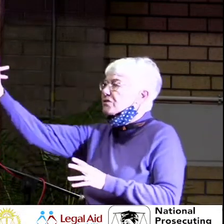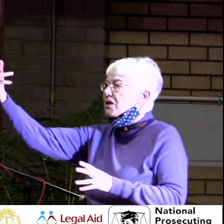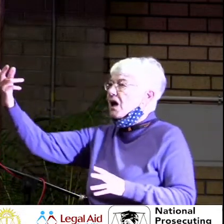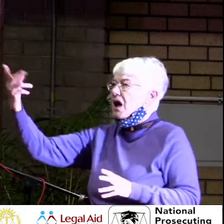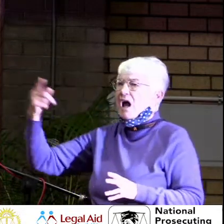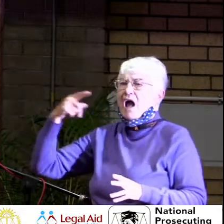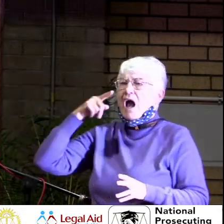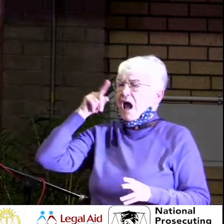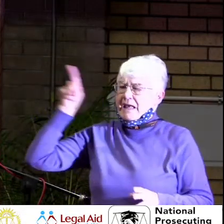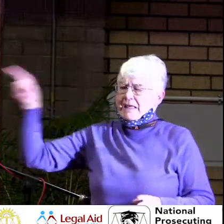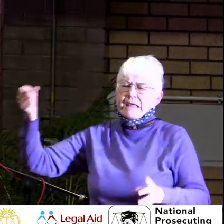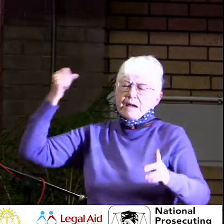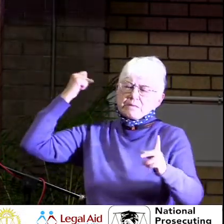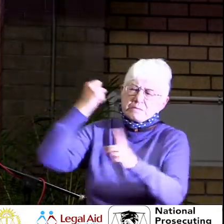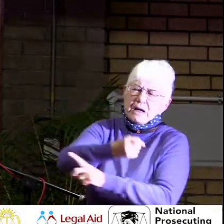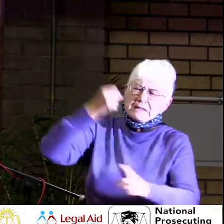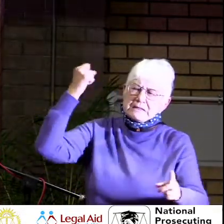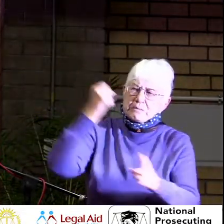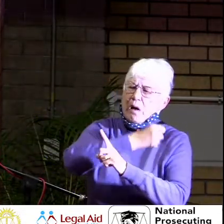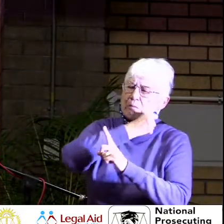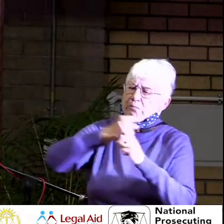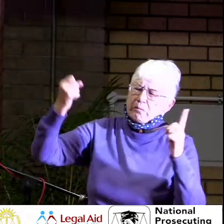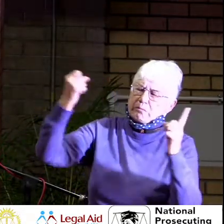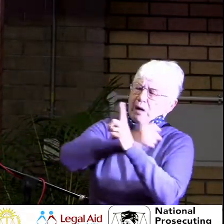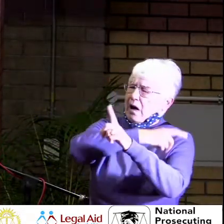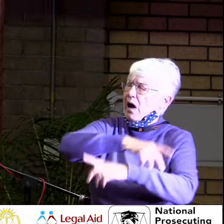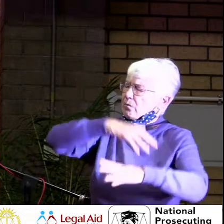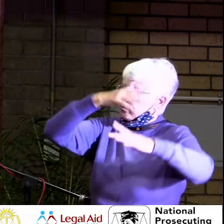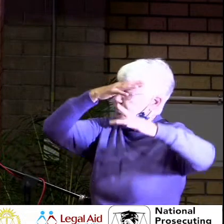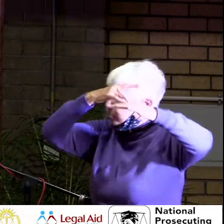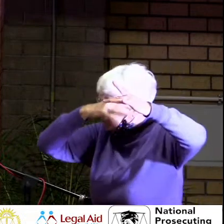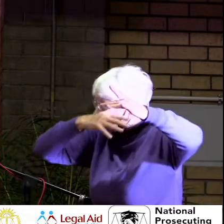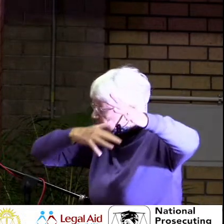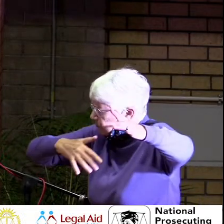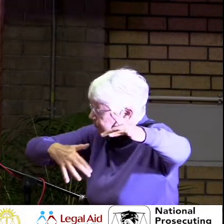hof. We need to rewrite her story.